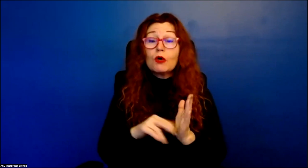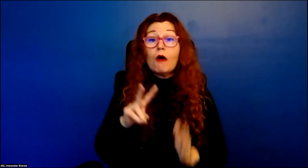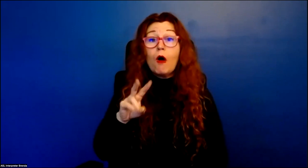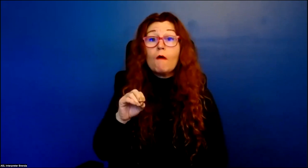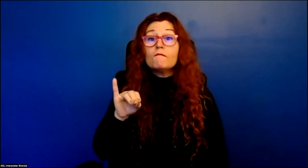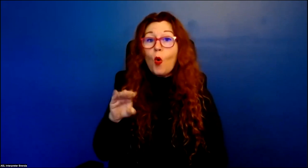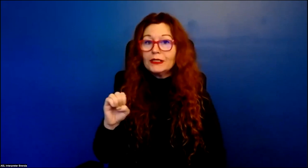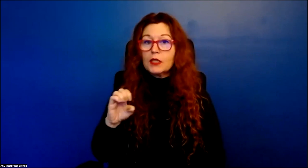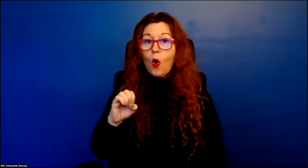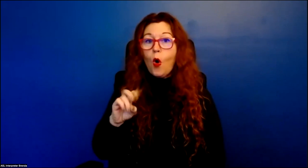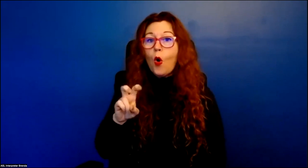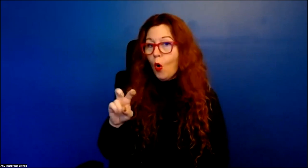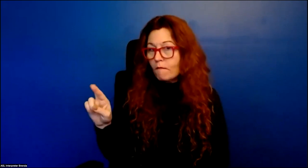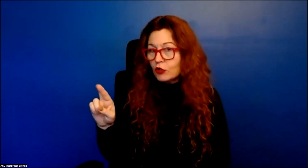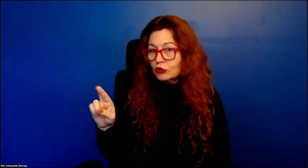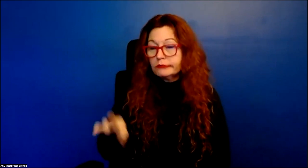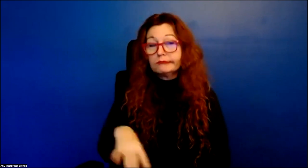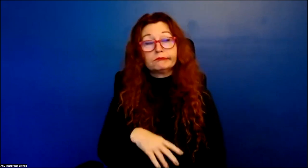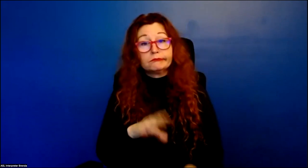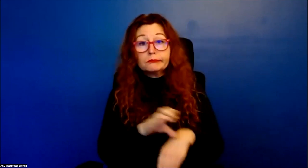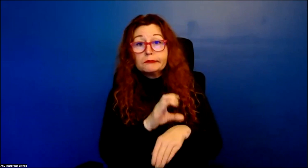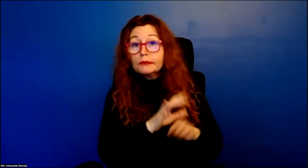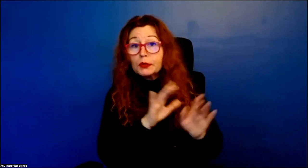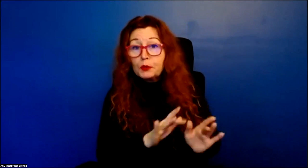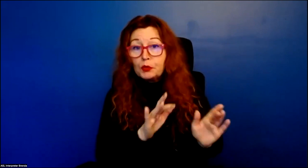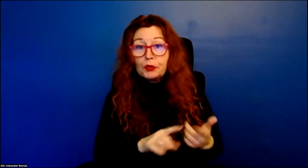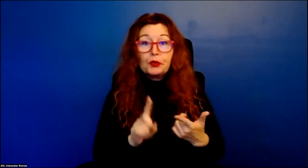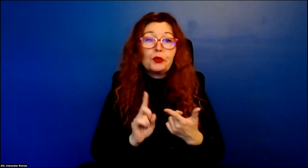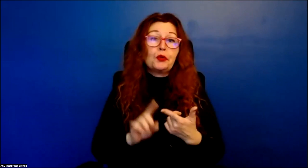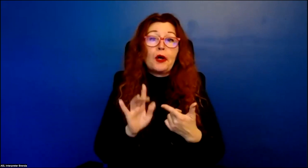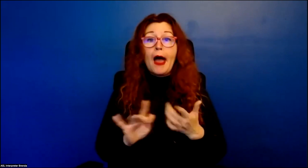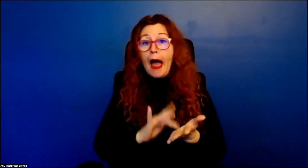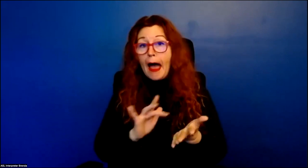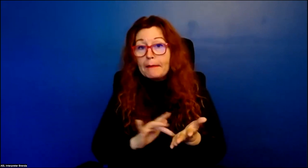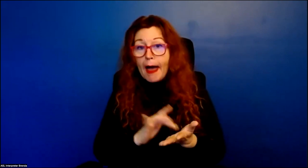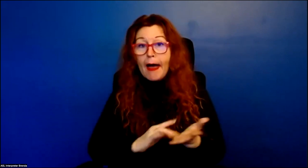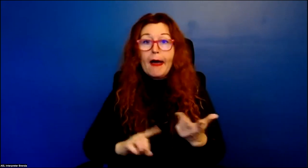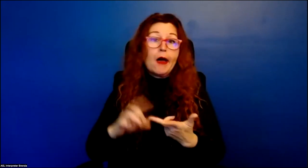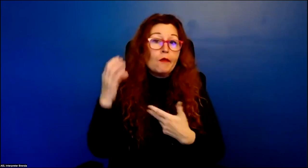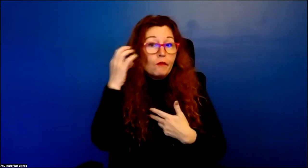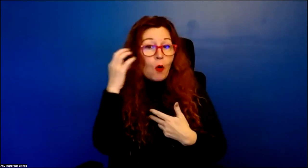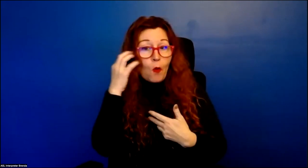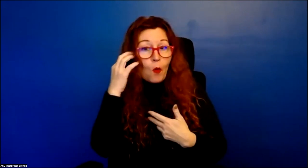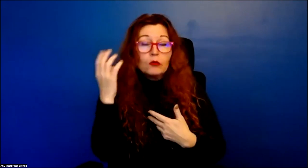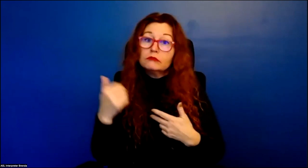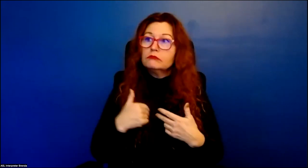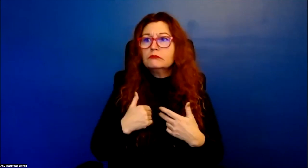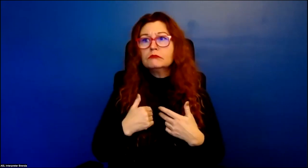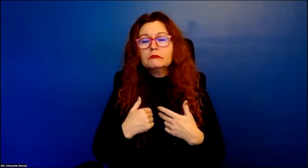computer, my iPad, my phone. And though I am low vision and still have access